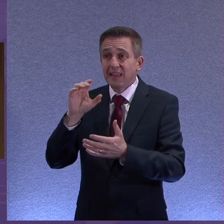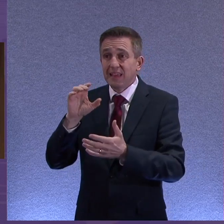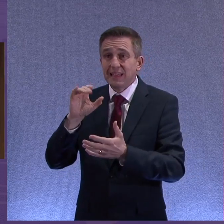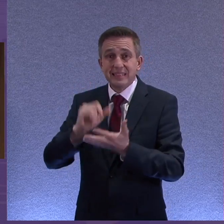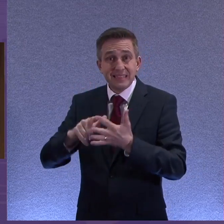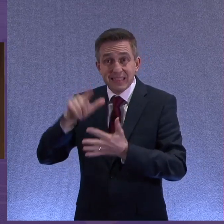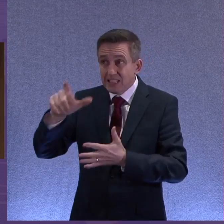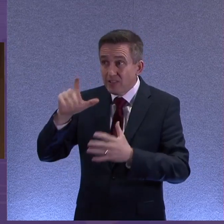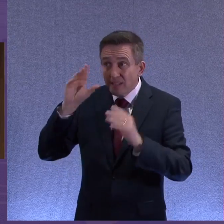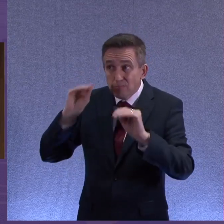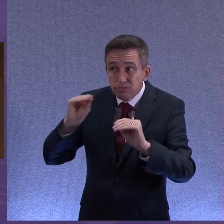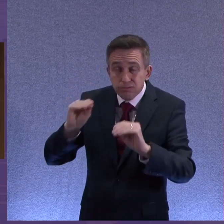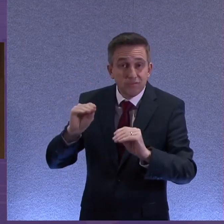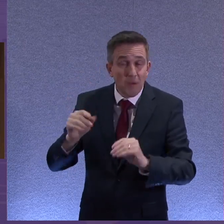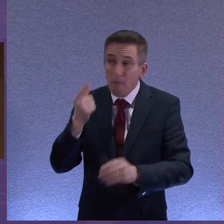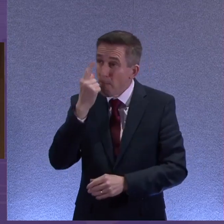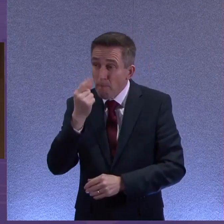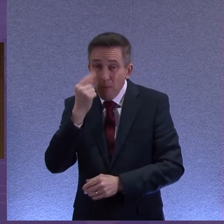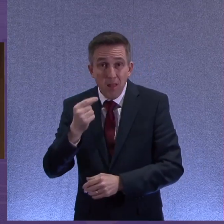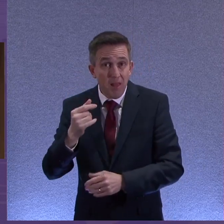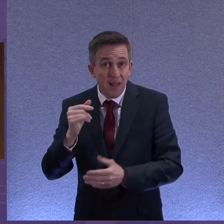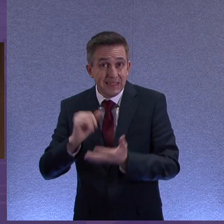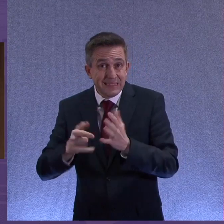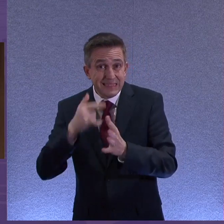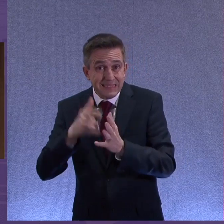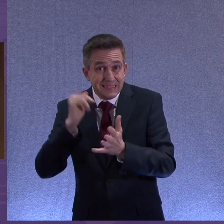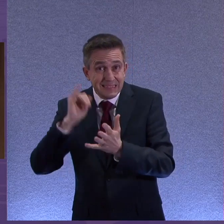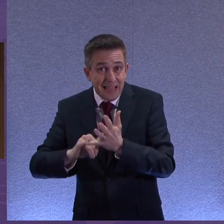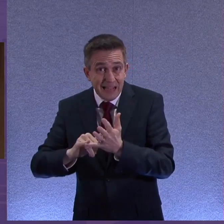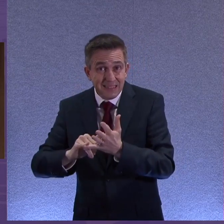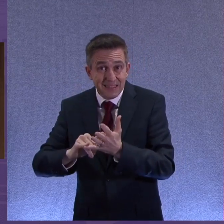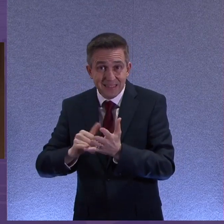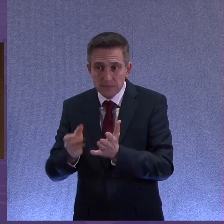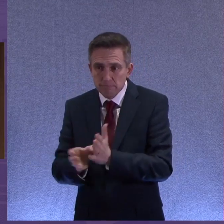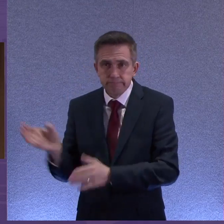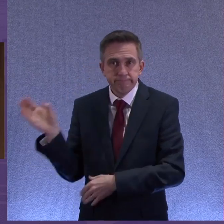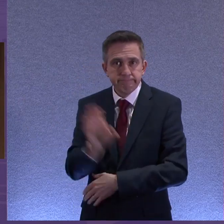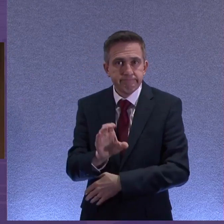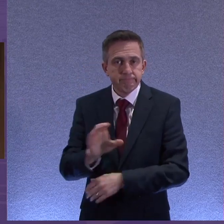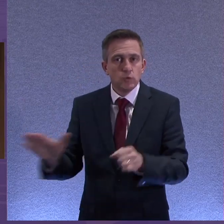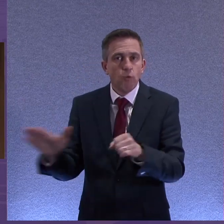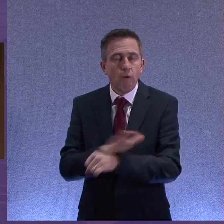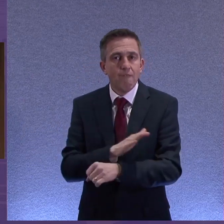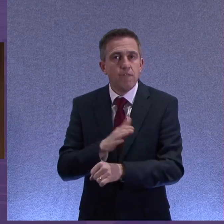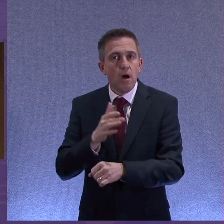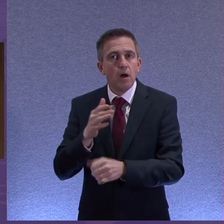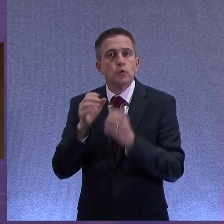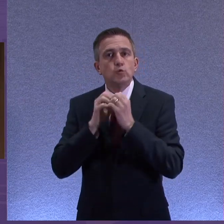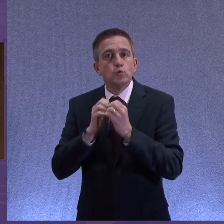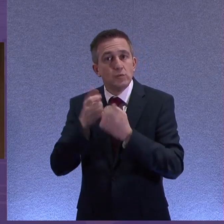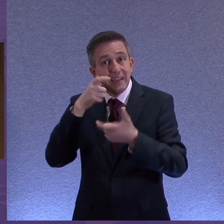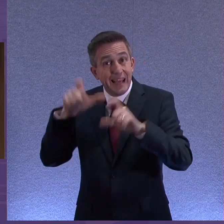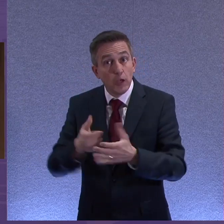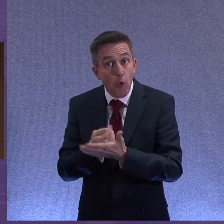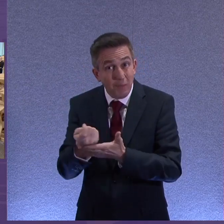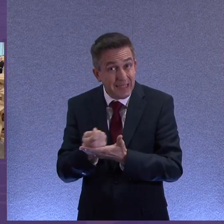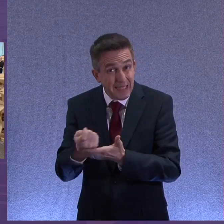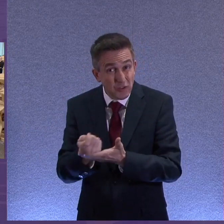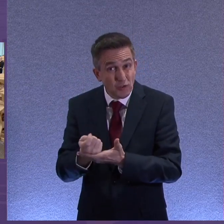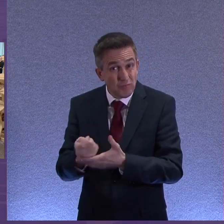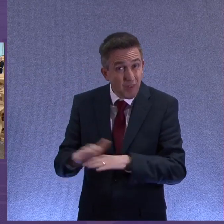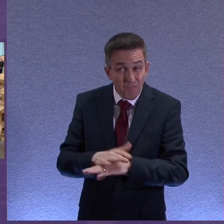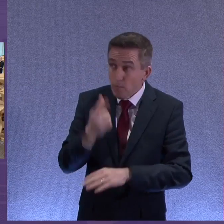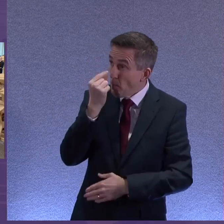perhaps SAS or someone else can give them some form of financial help in this particular situation?